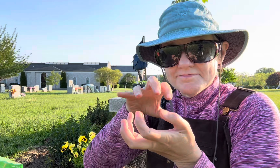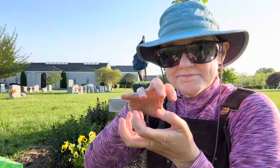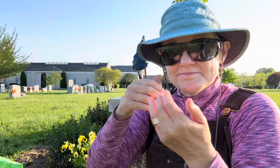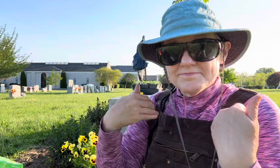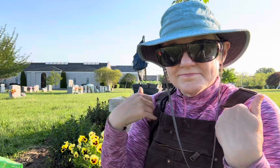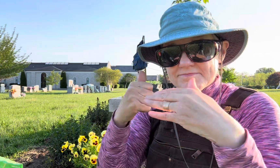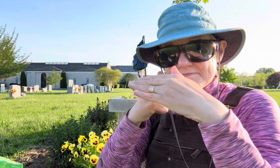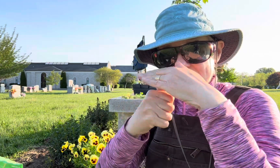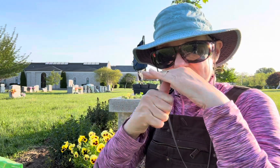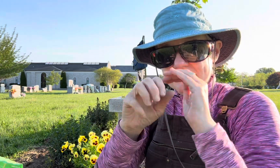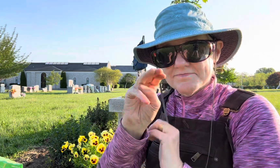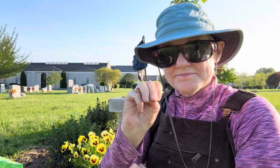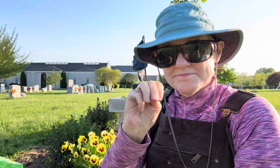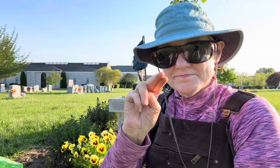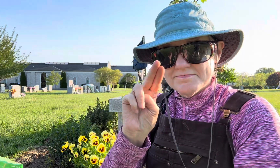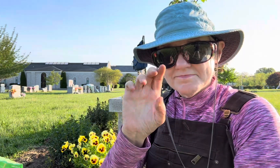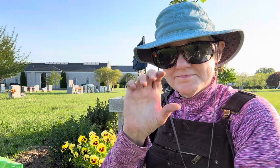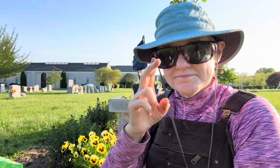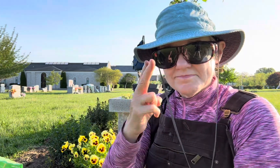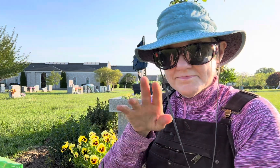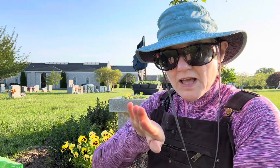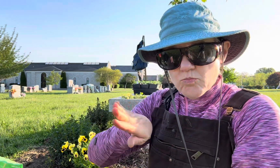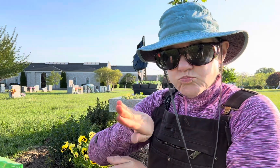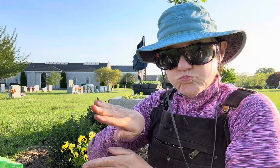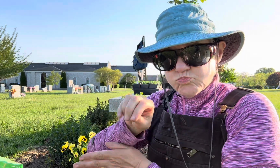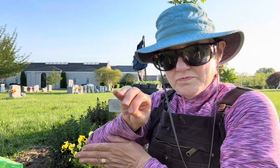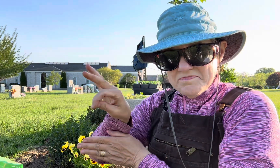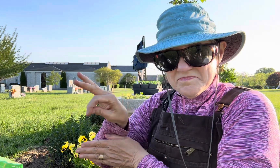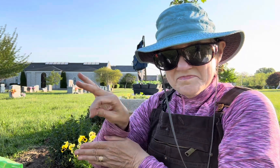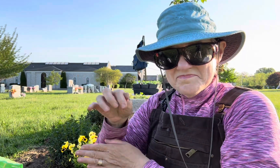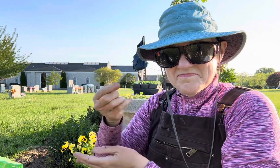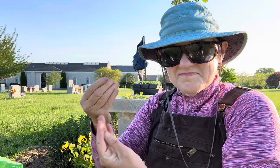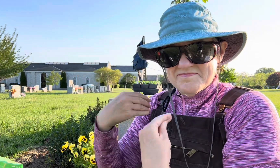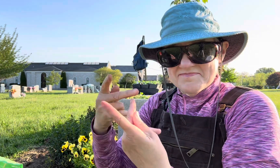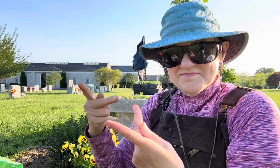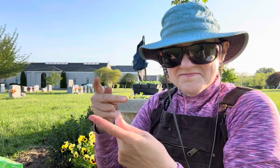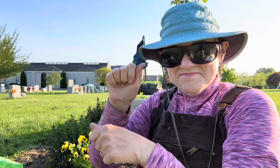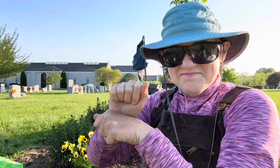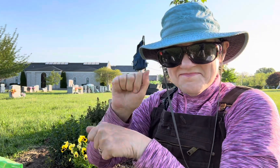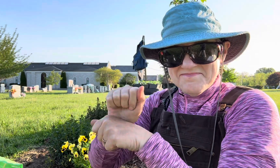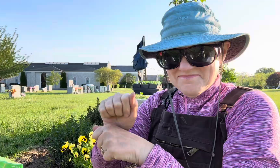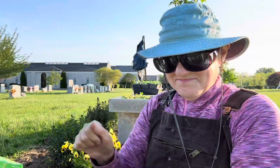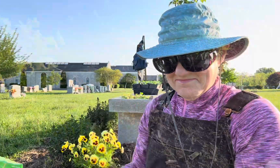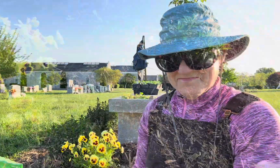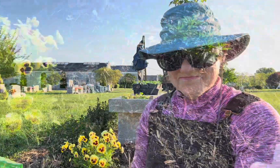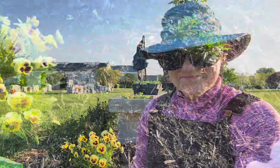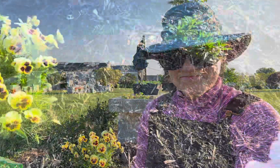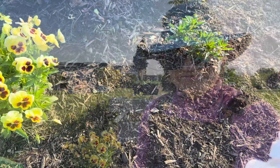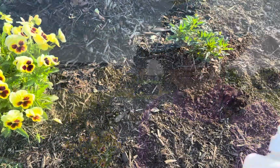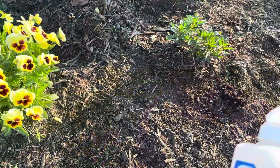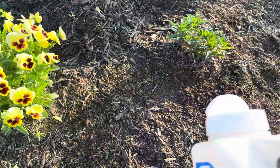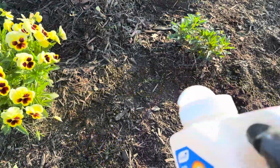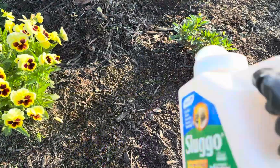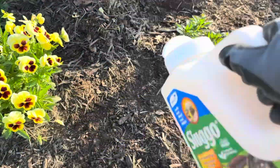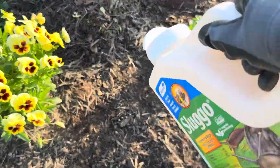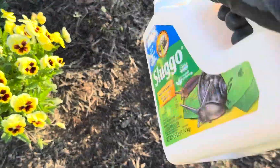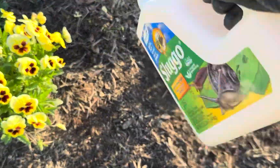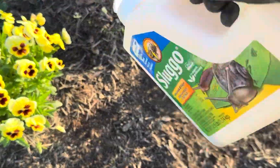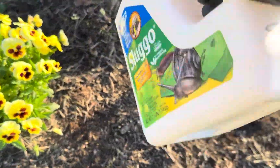come pick it out. But I think if I mix it in and put it under the mulch, which I've moved aside, it'll keep the birds from picking the Sluggo